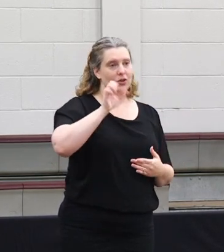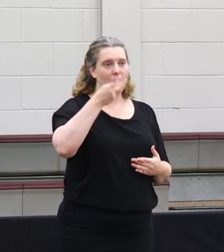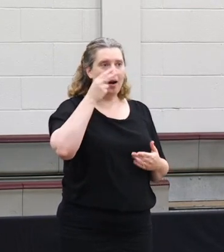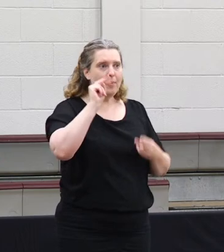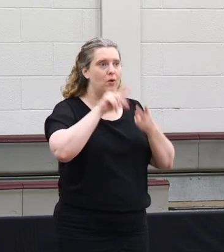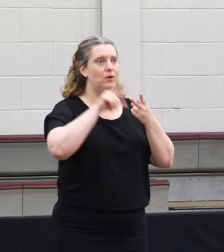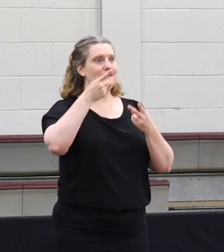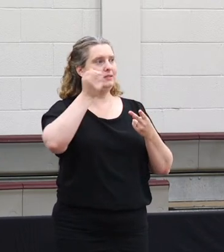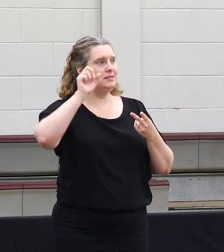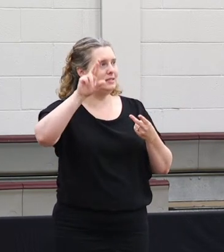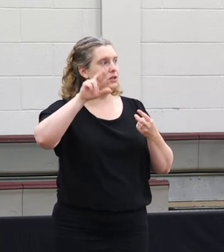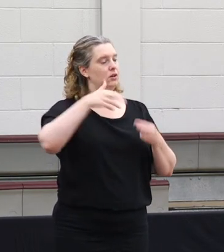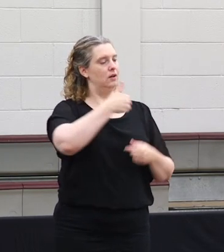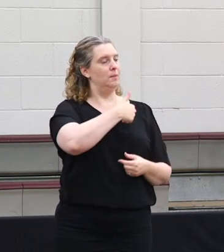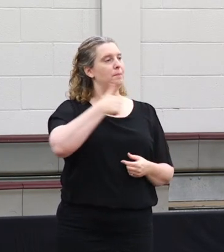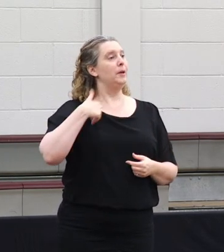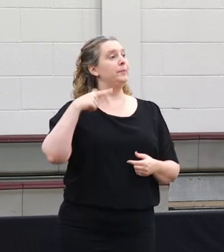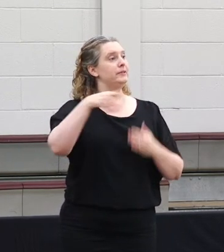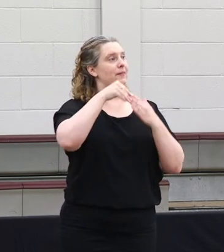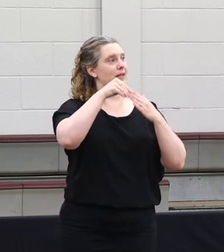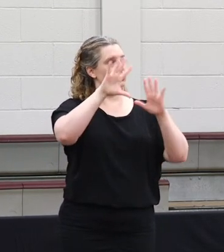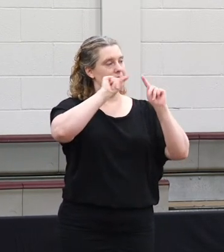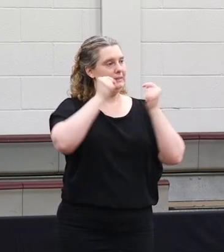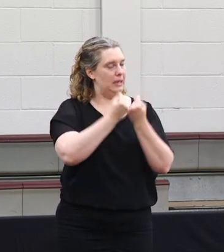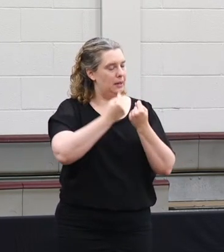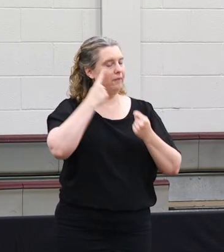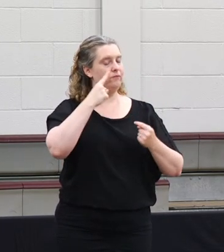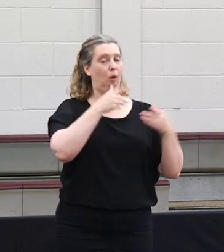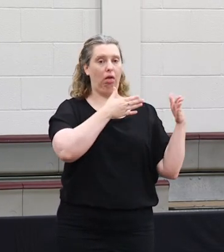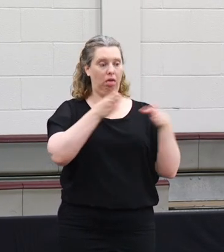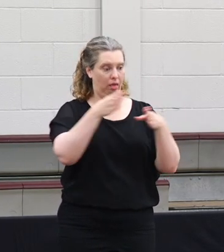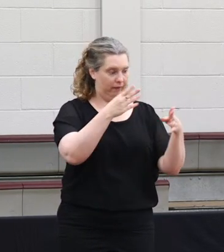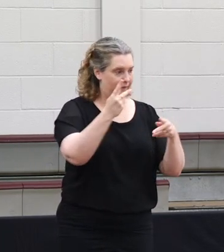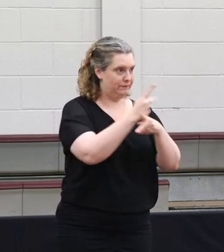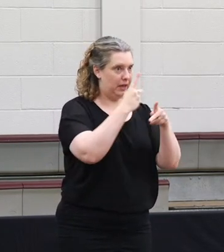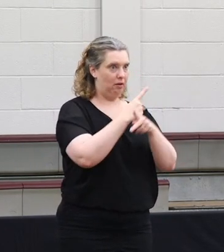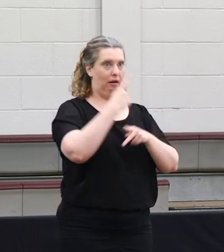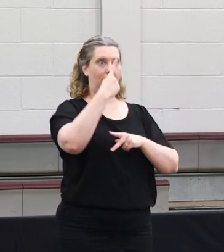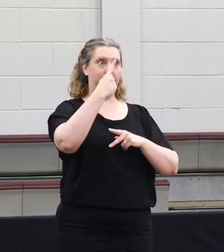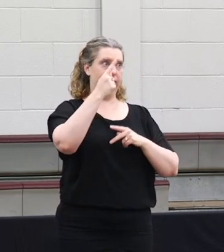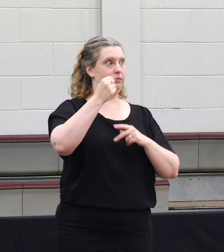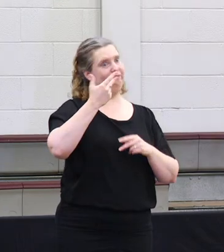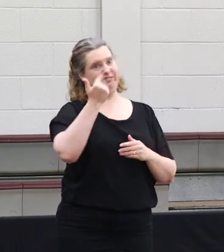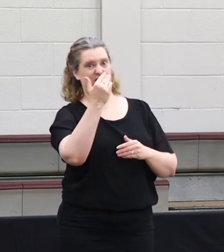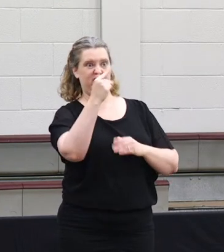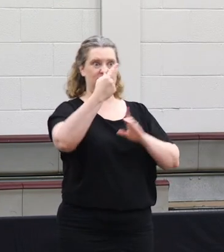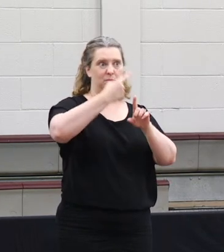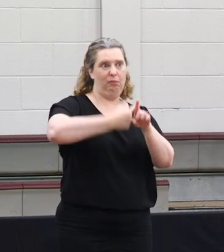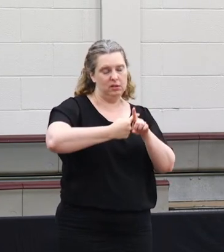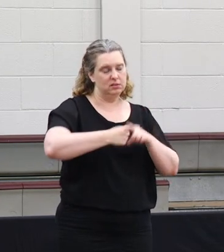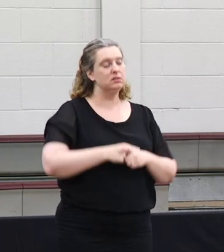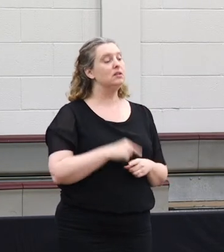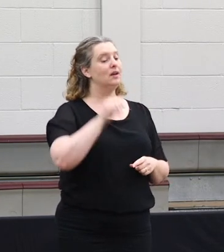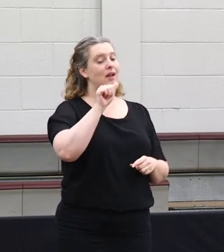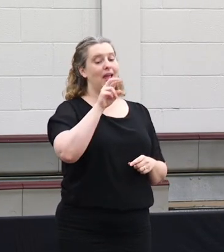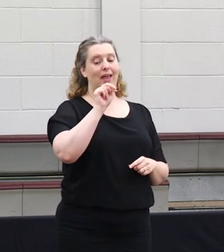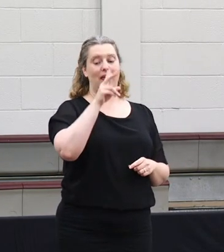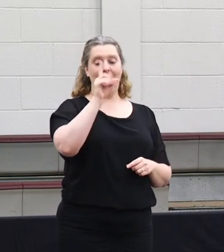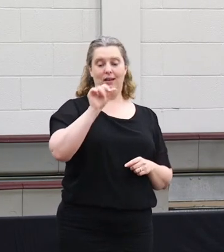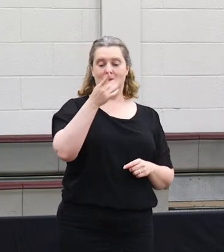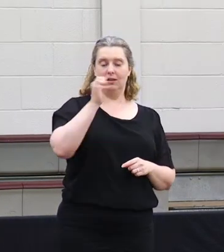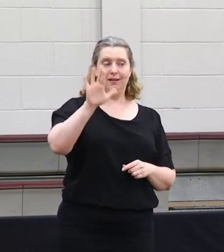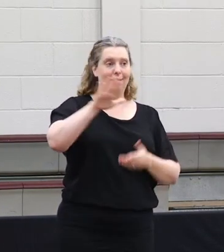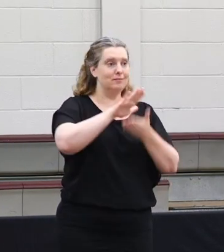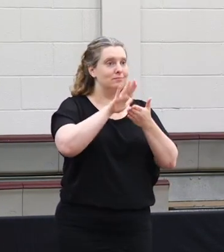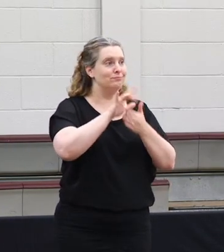and Dr. Dieter and the members of the district leadership team for navigating through the past year and a half. I'd like to thank Mr. Andy Ingvertson and his